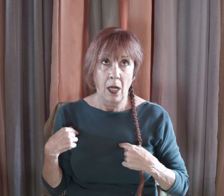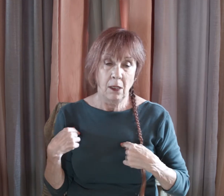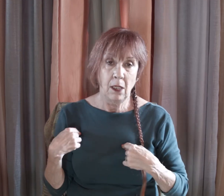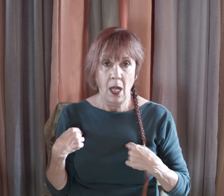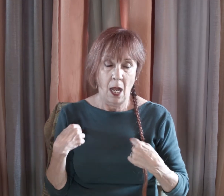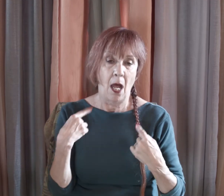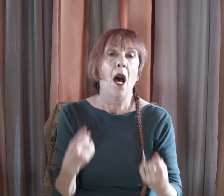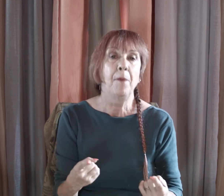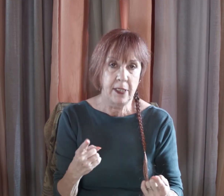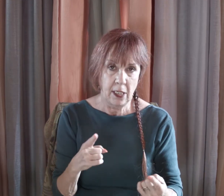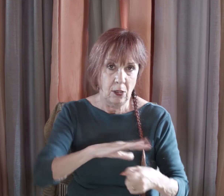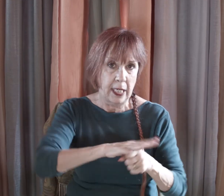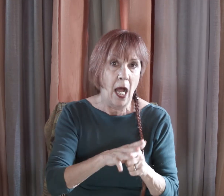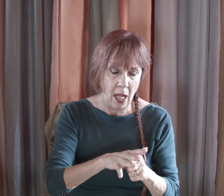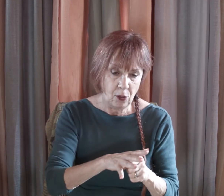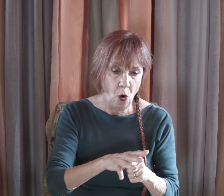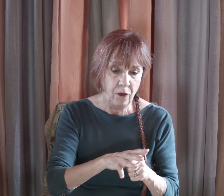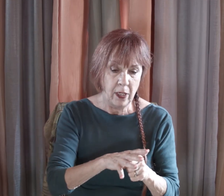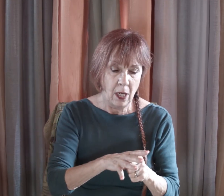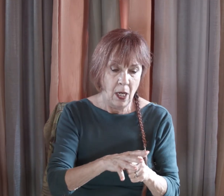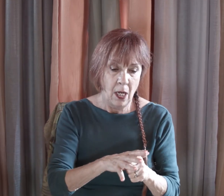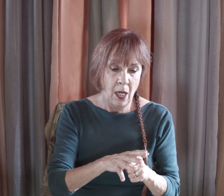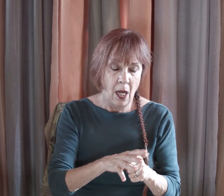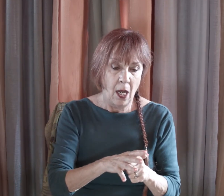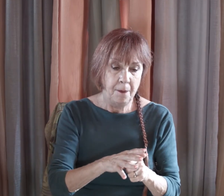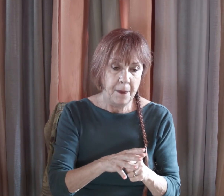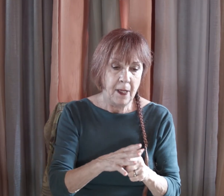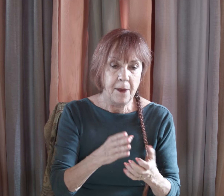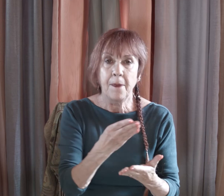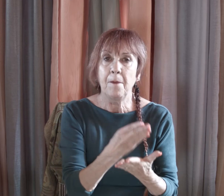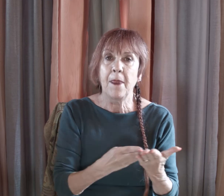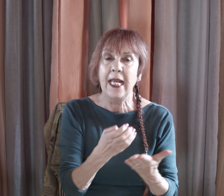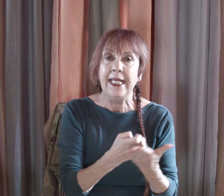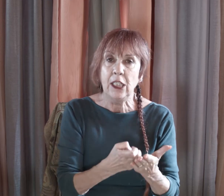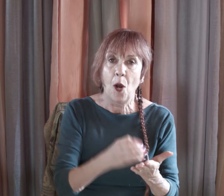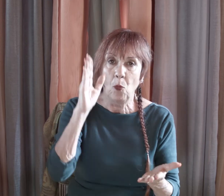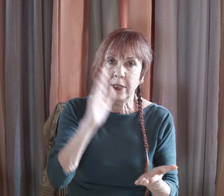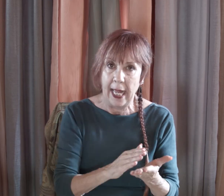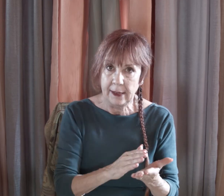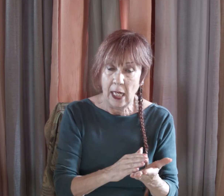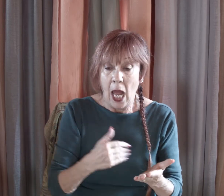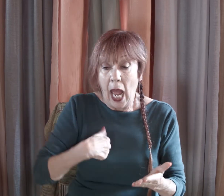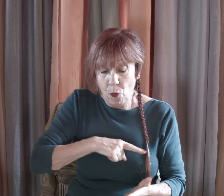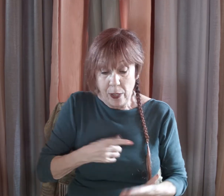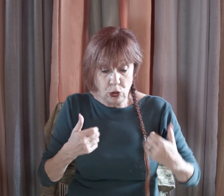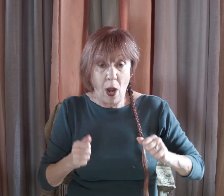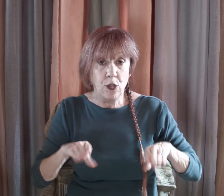cut our income way down, I think, but we were providing free community college. That's the first 2 years of college. And